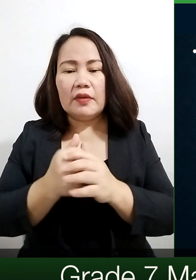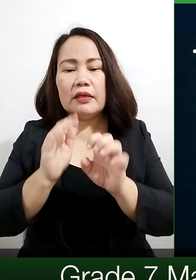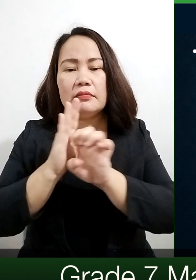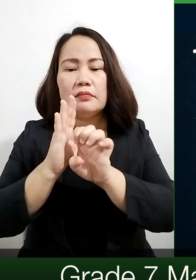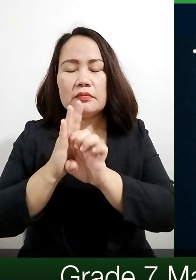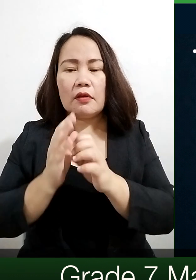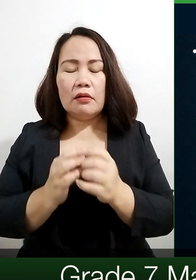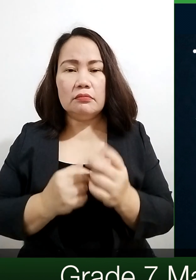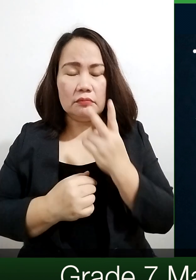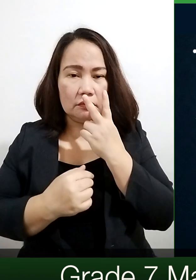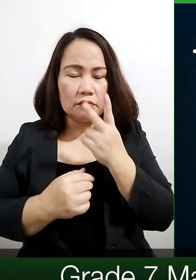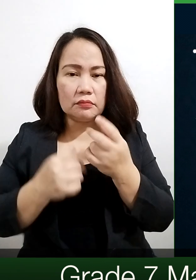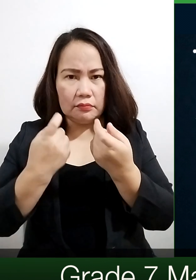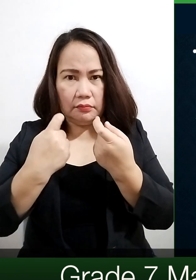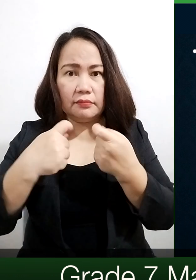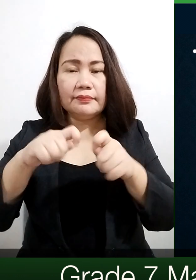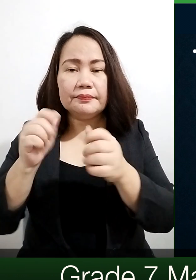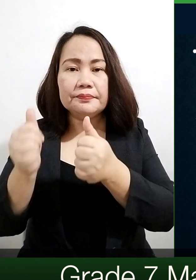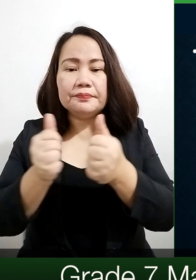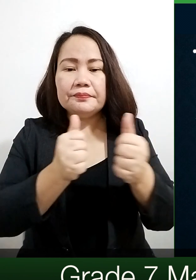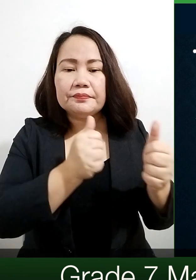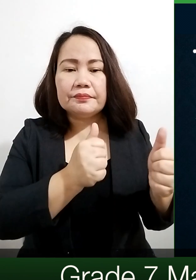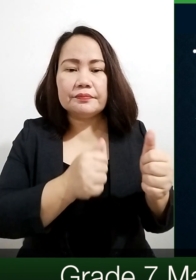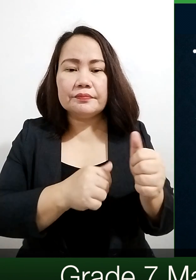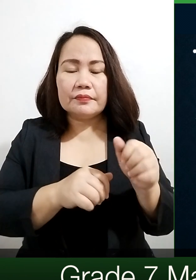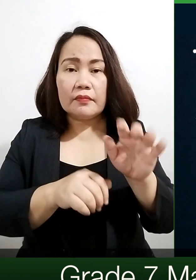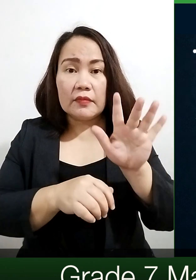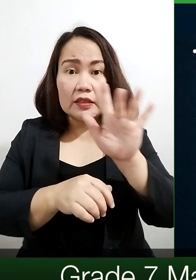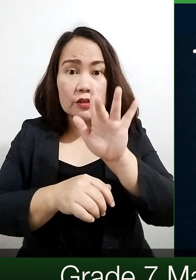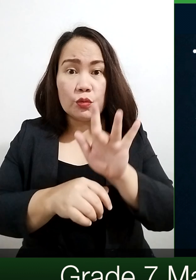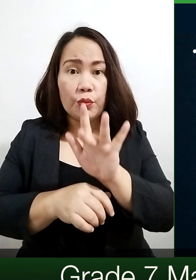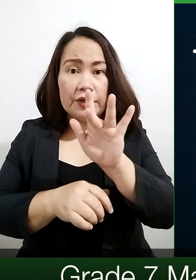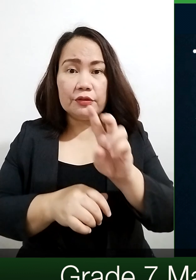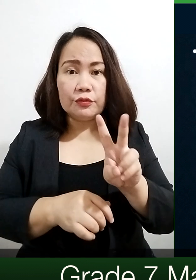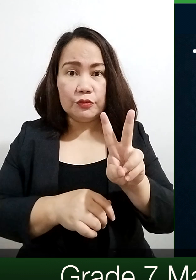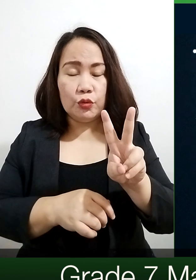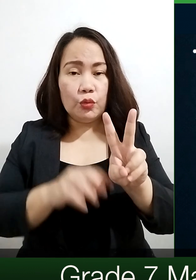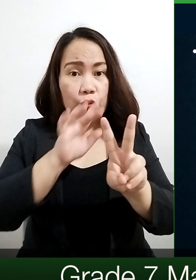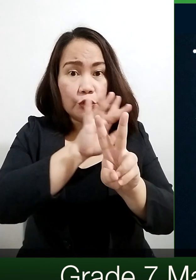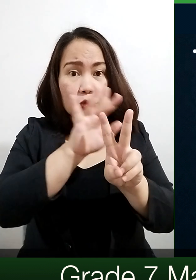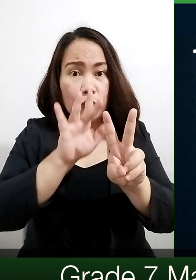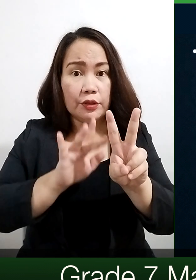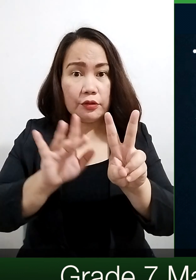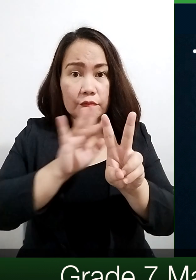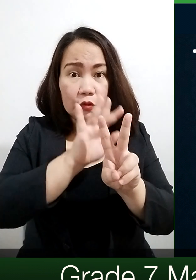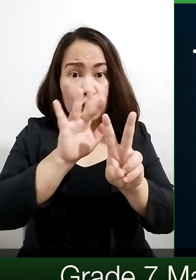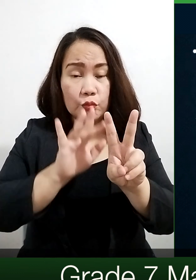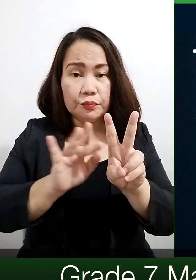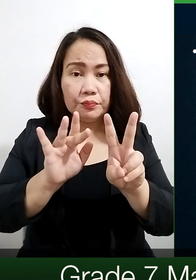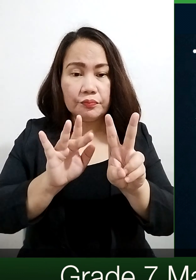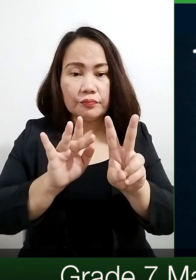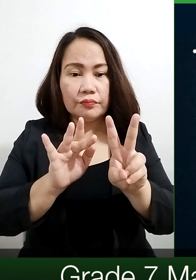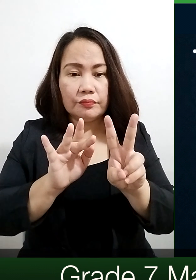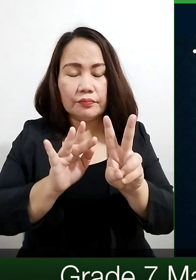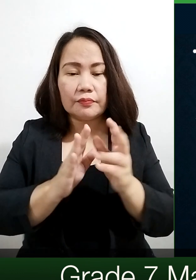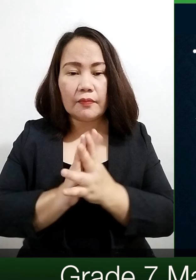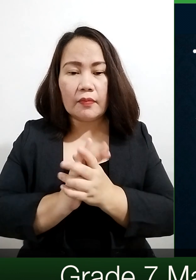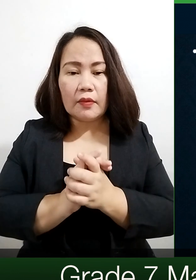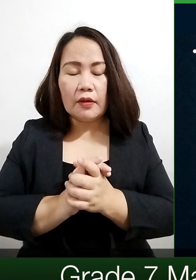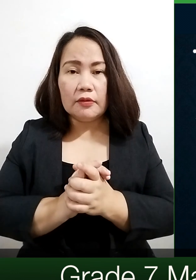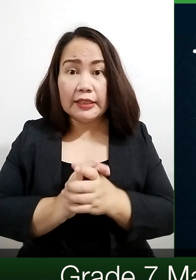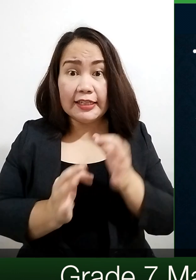example. So, if we will try to arrange, let's have square root of 2. Now, we all know that square root of 2,